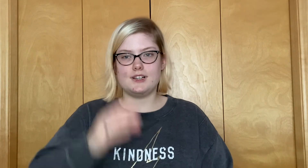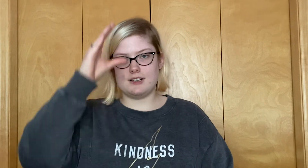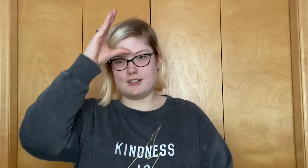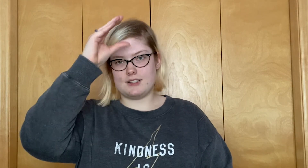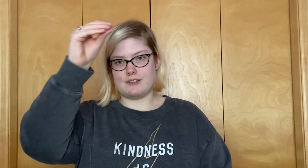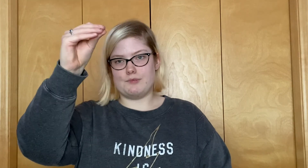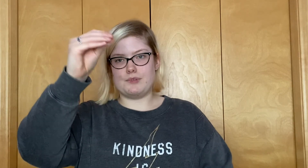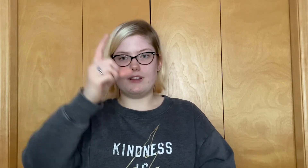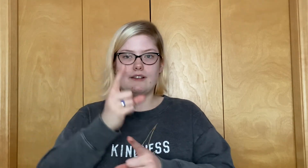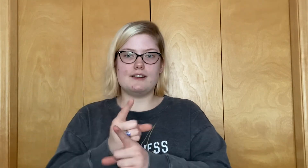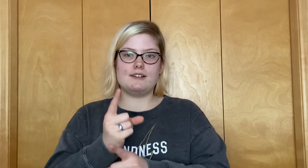So brother,